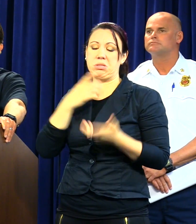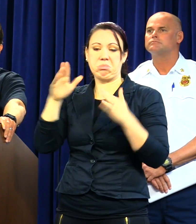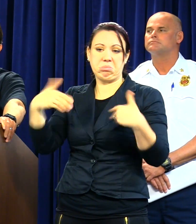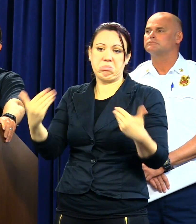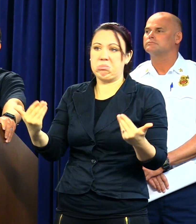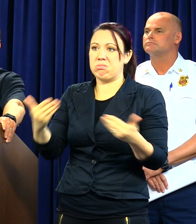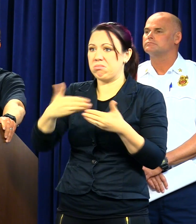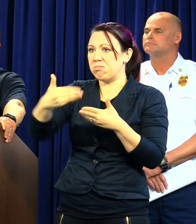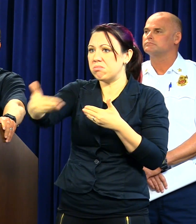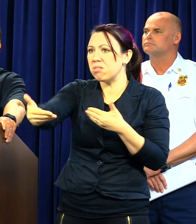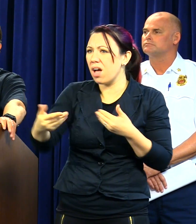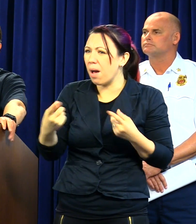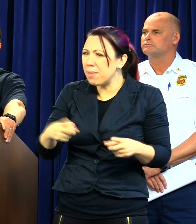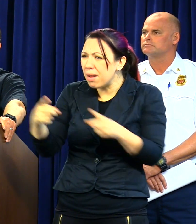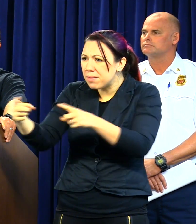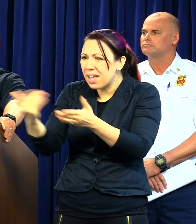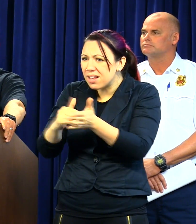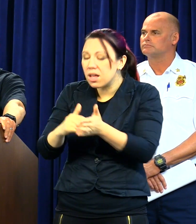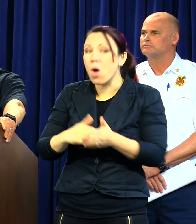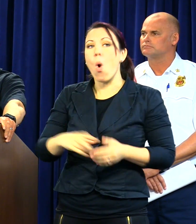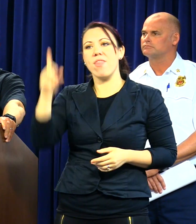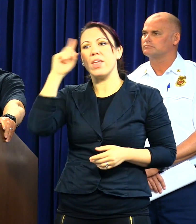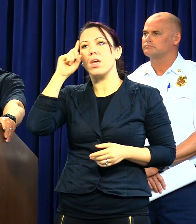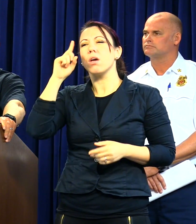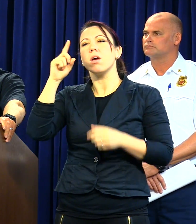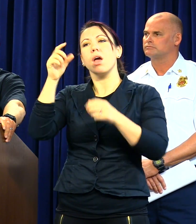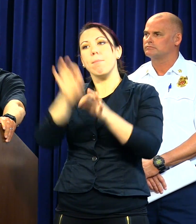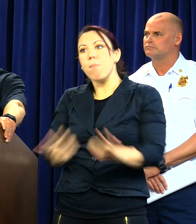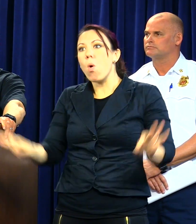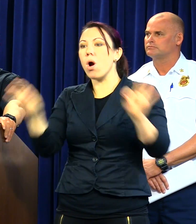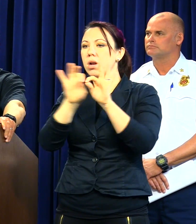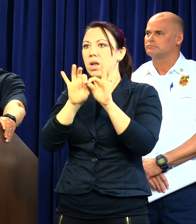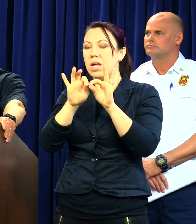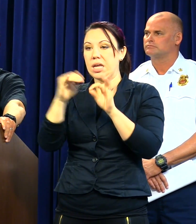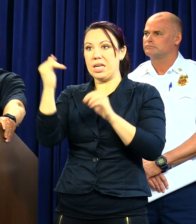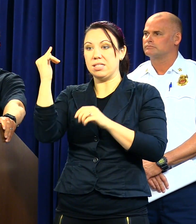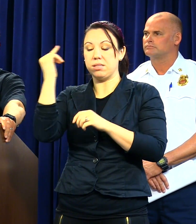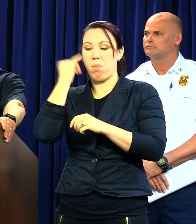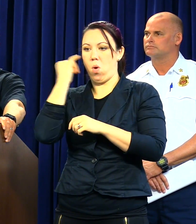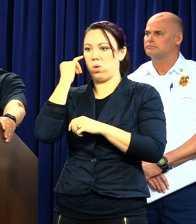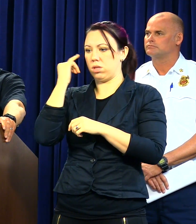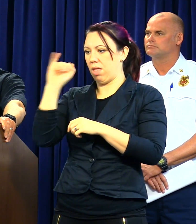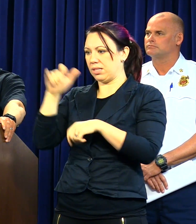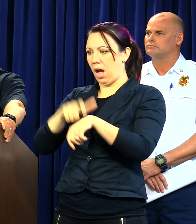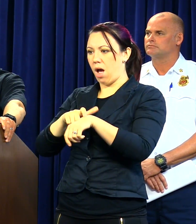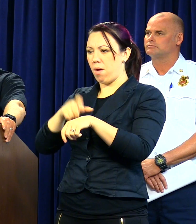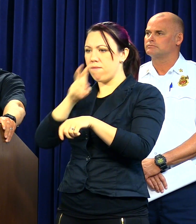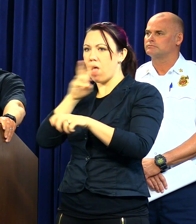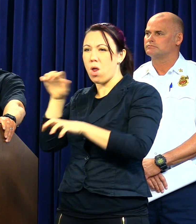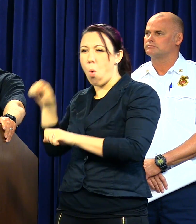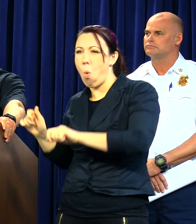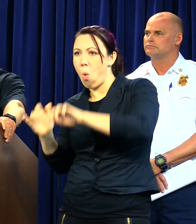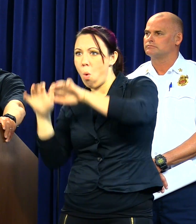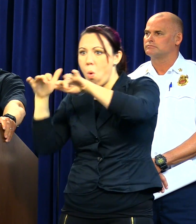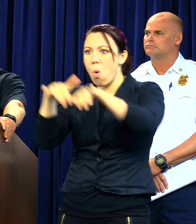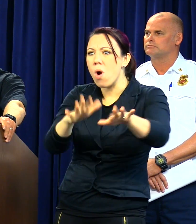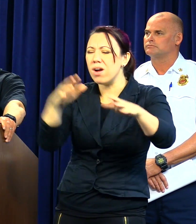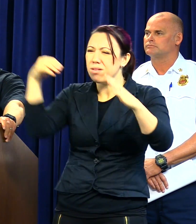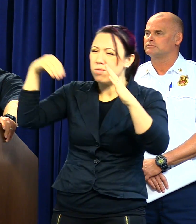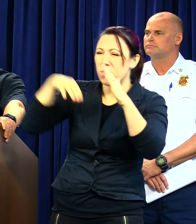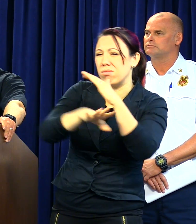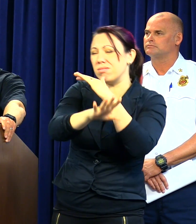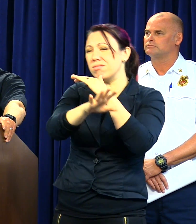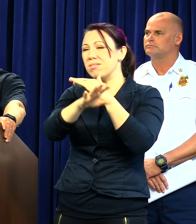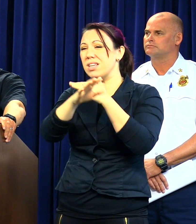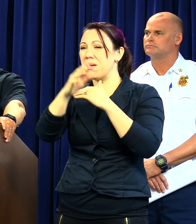time. Well, during the height of the storm, I mean, I think it's important people to know, had those floodwaters started rolling into people's homes, had that surge